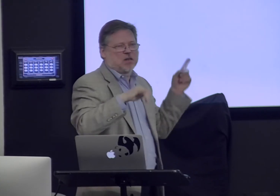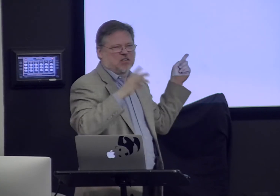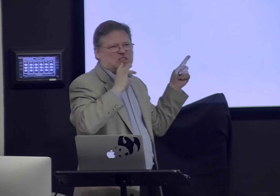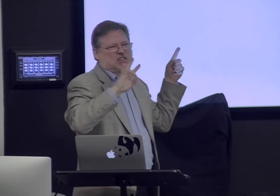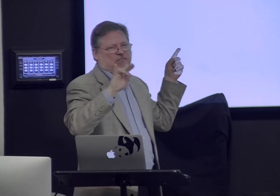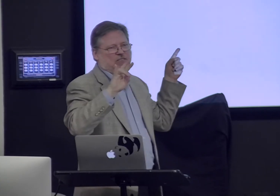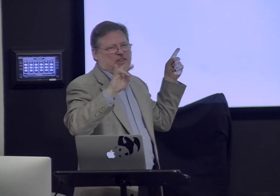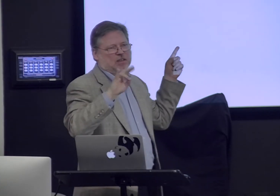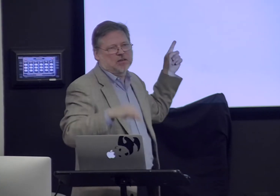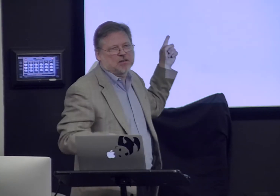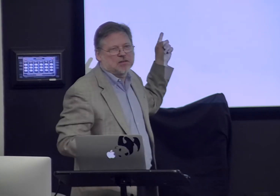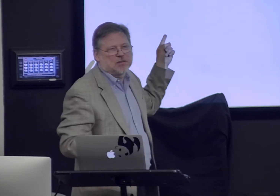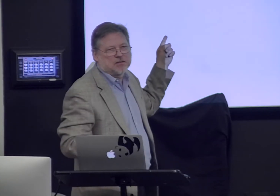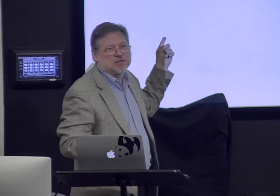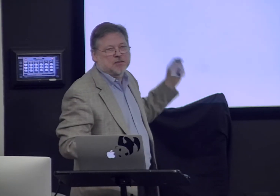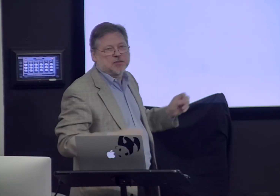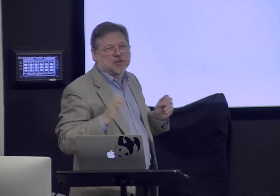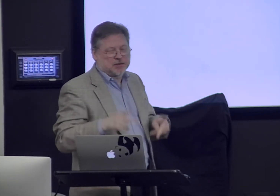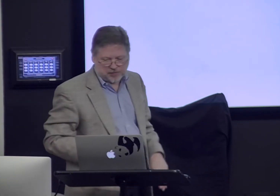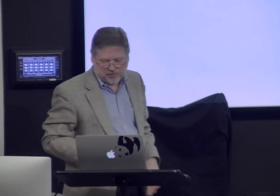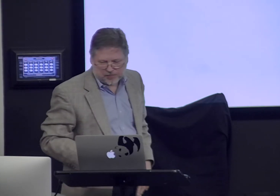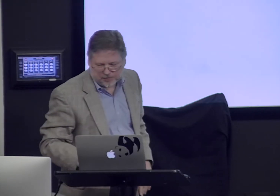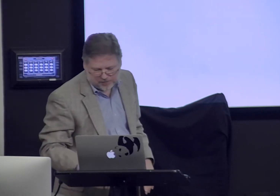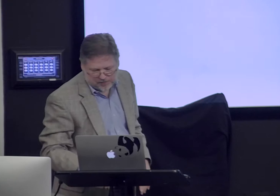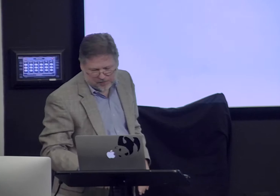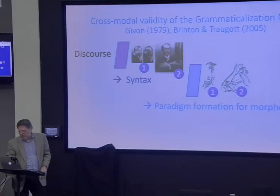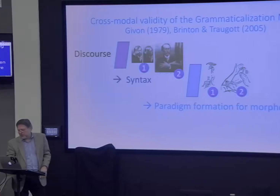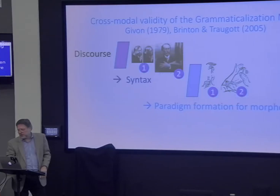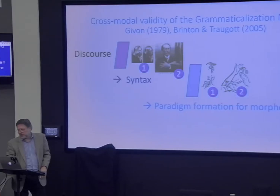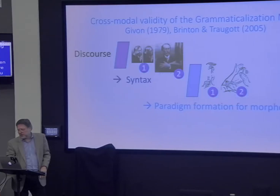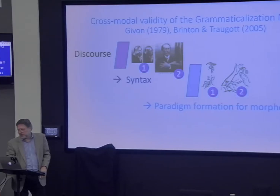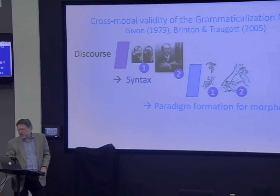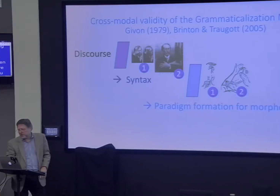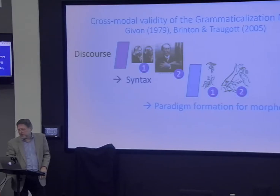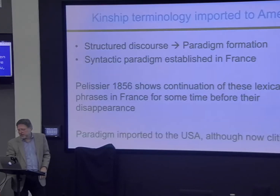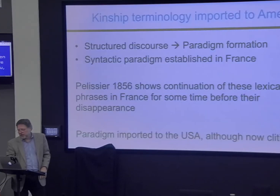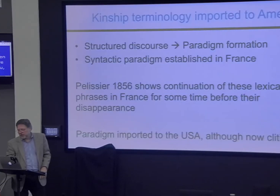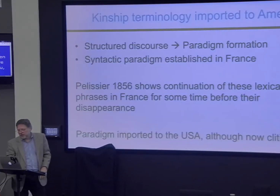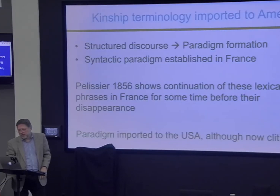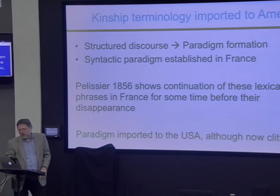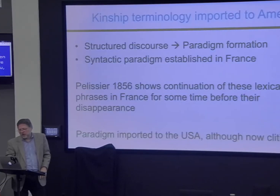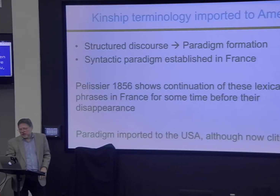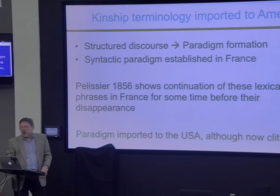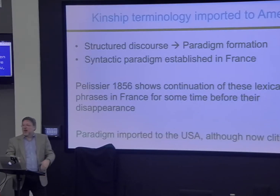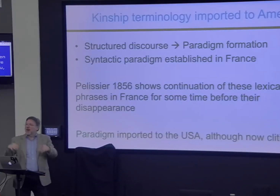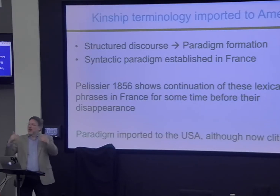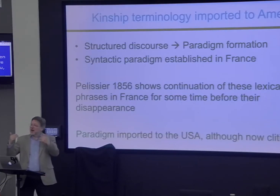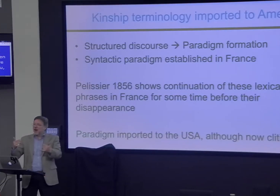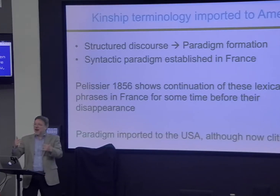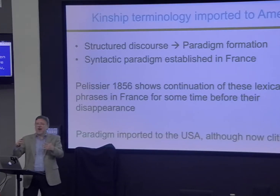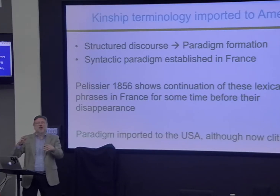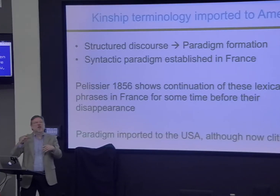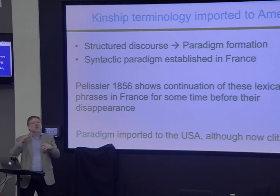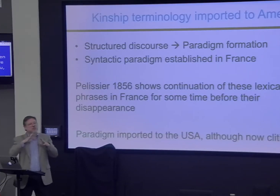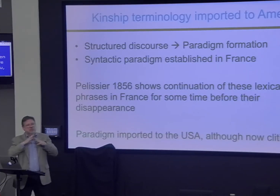way. Also, mind you, at the time Edward Minor Gallaudet was filmed, he was already 70 years old. So he had